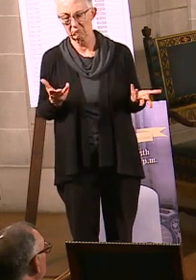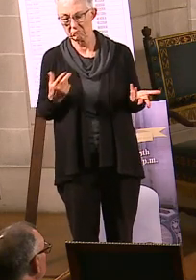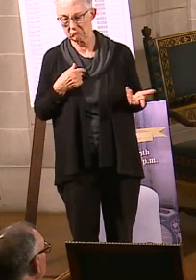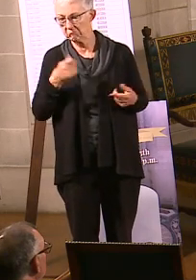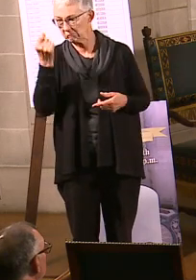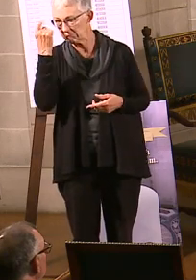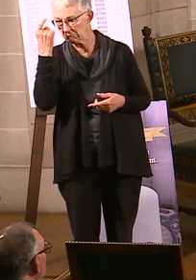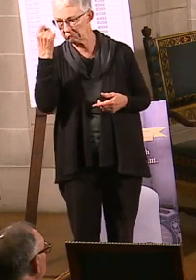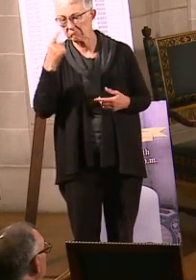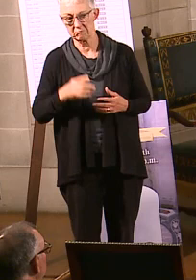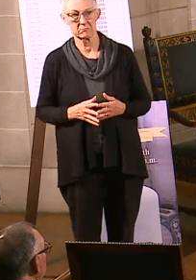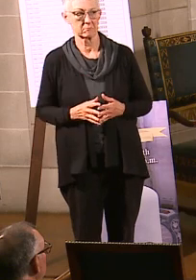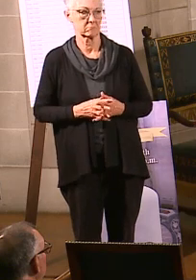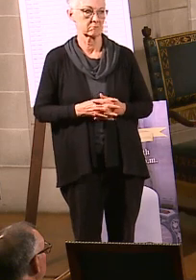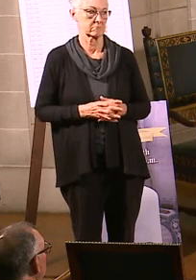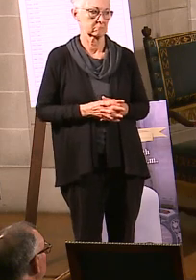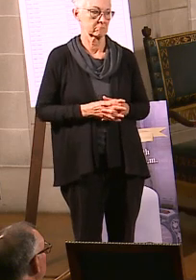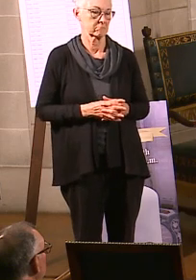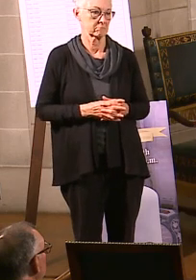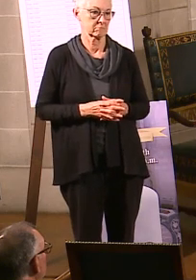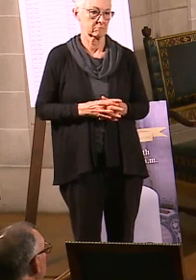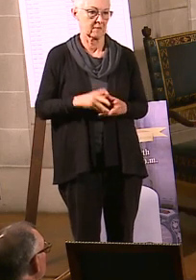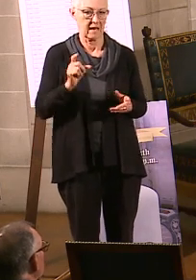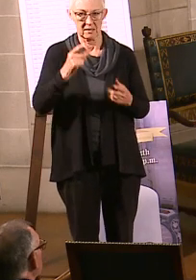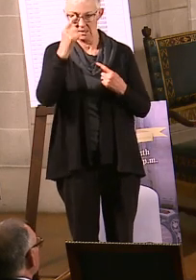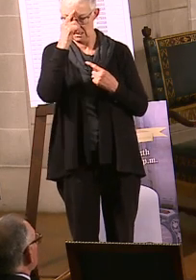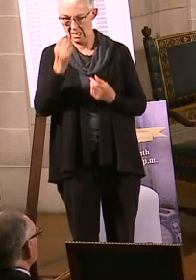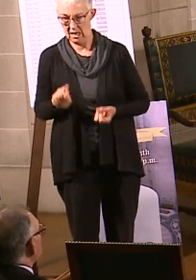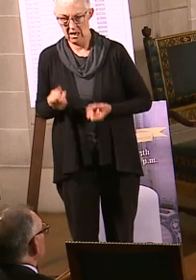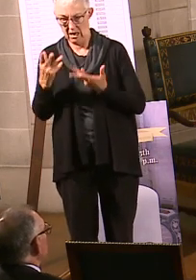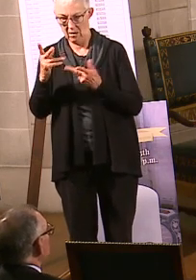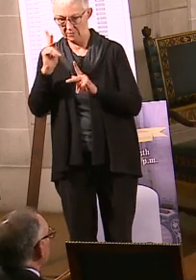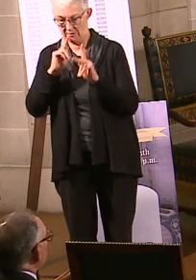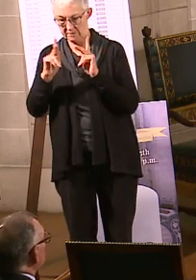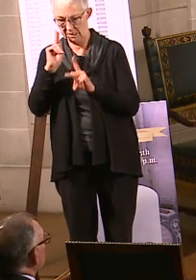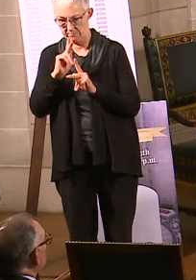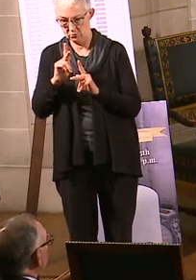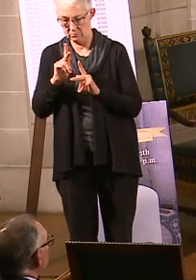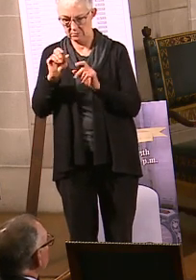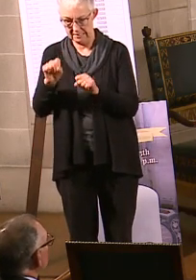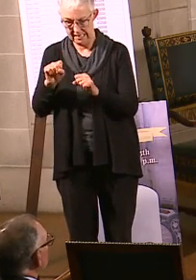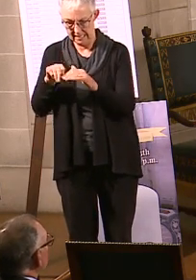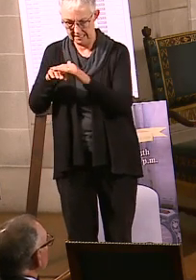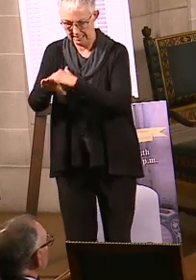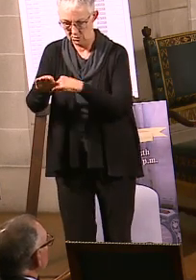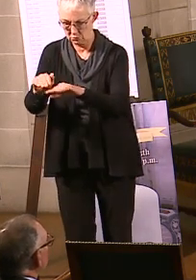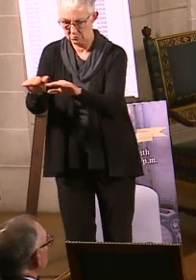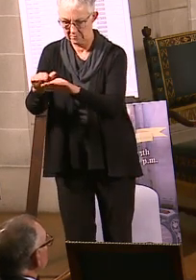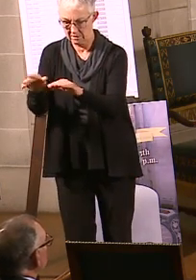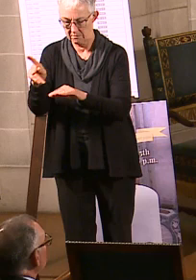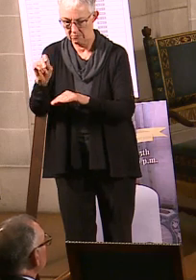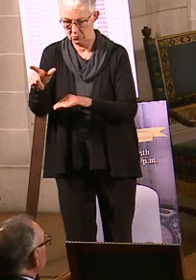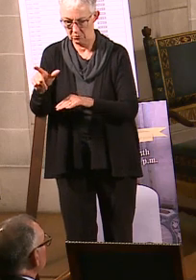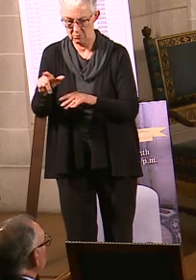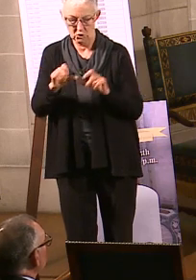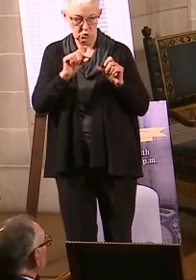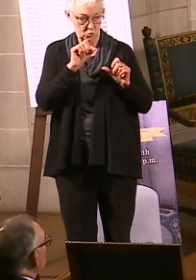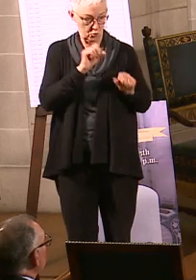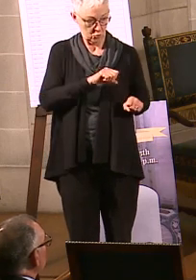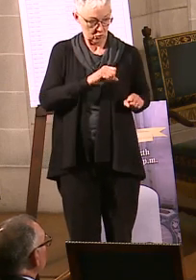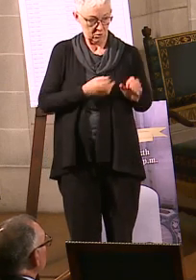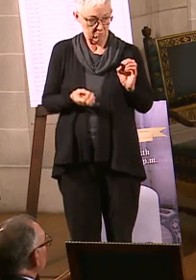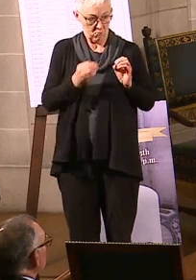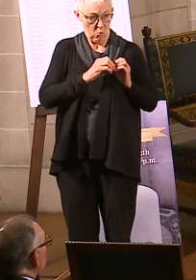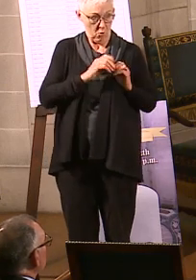So, we got to think about how many people, we got that 10-person rule and limit. Could that be relaxed in June? That might